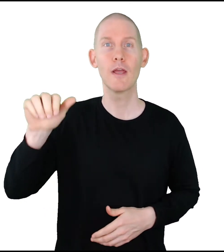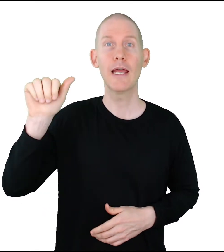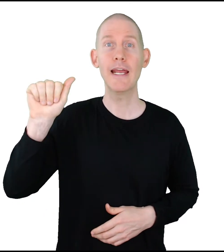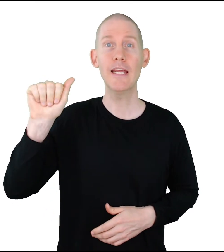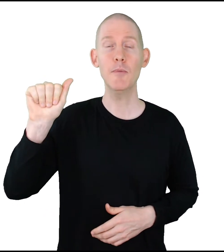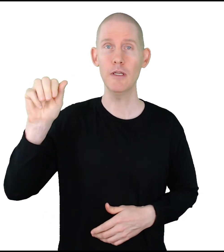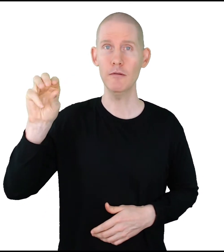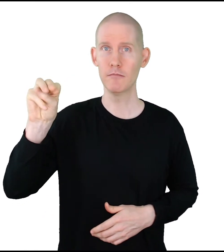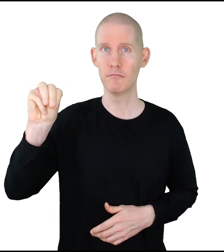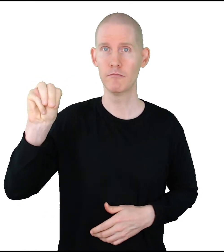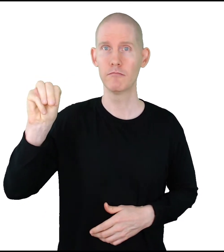Amy